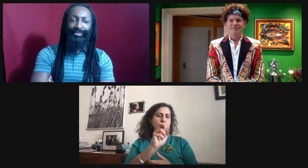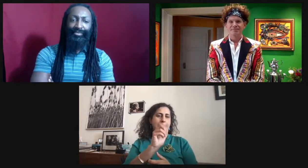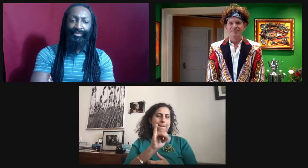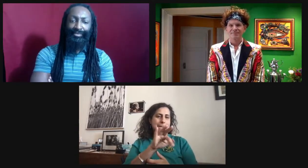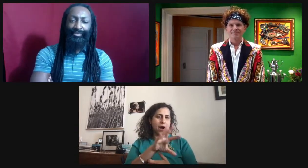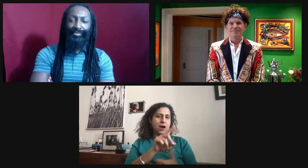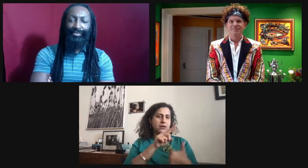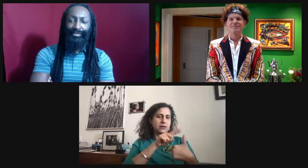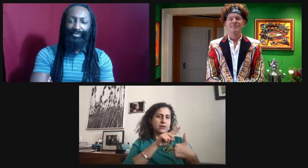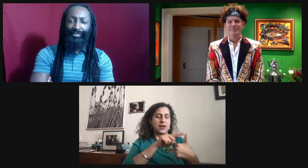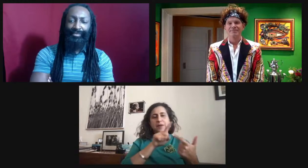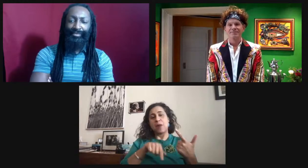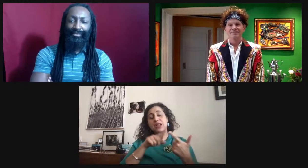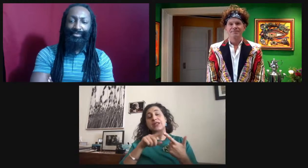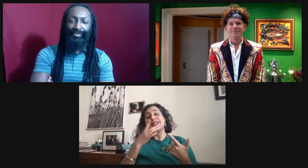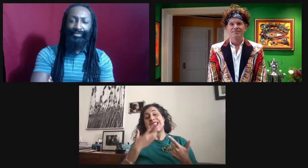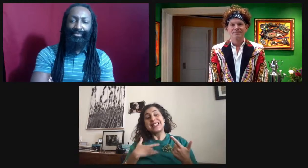Along with Granville.